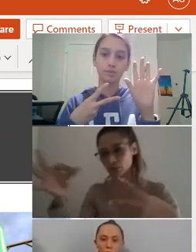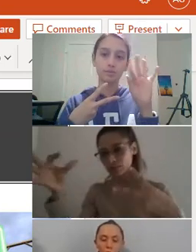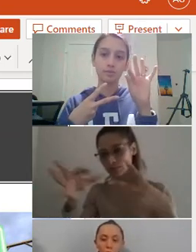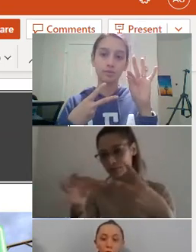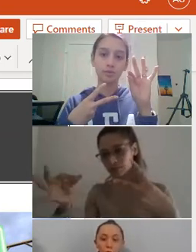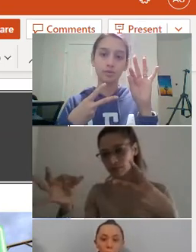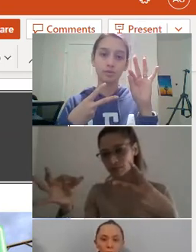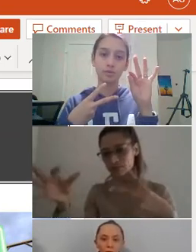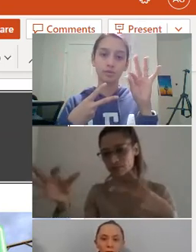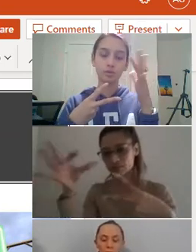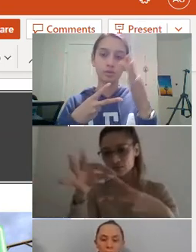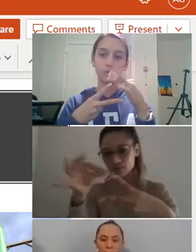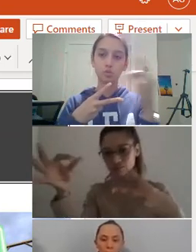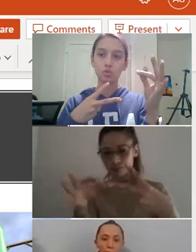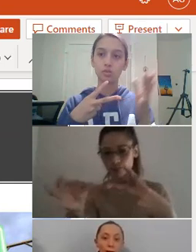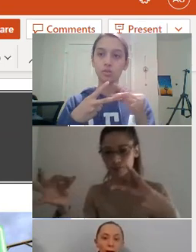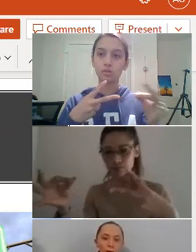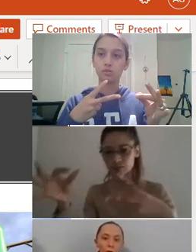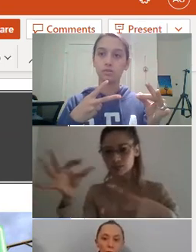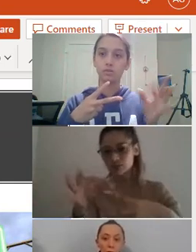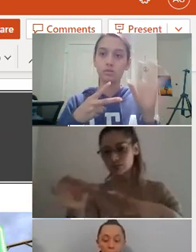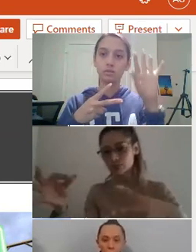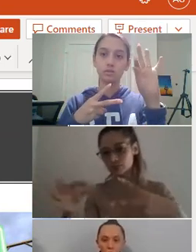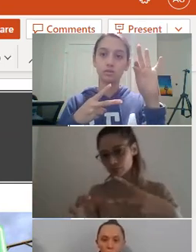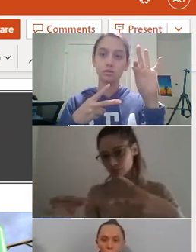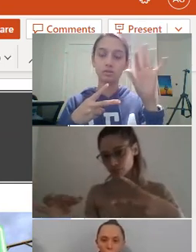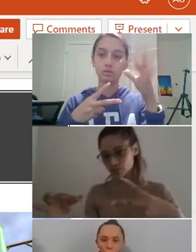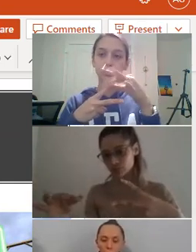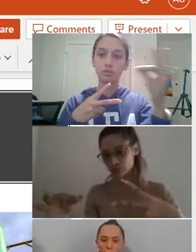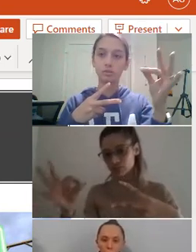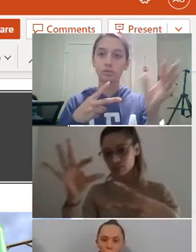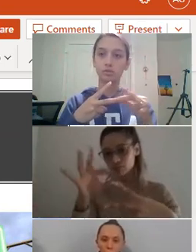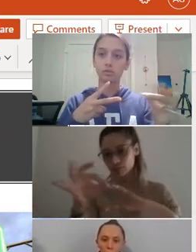and your dominant hand is a 9 or an F hand shape.